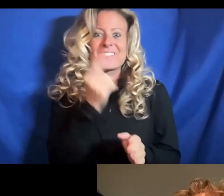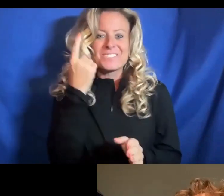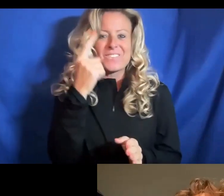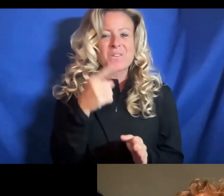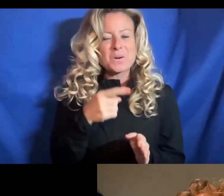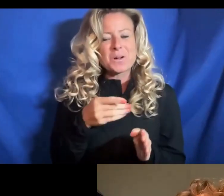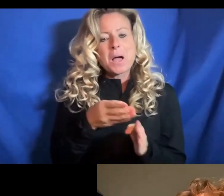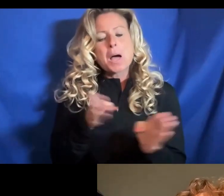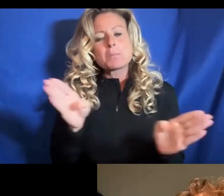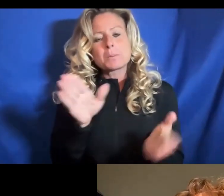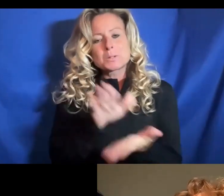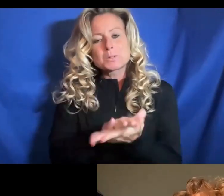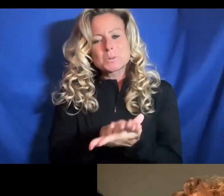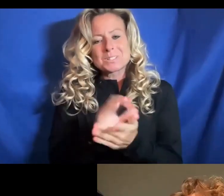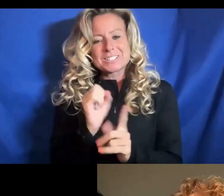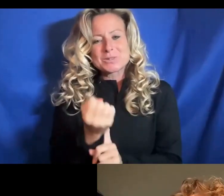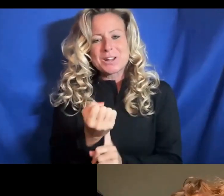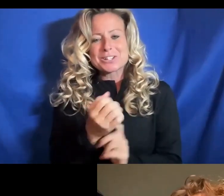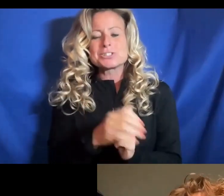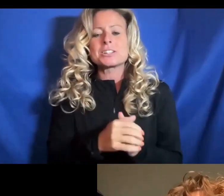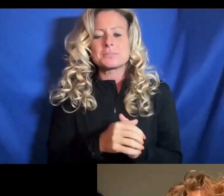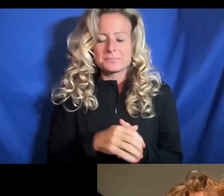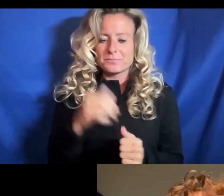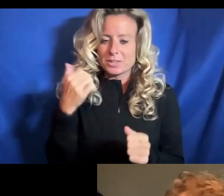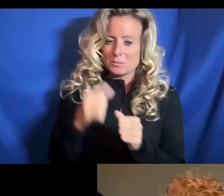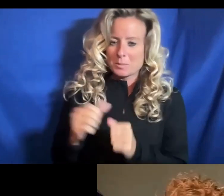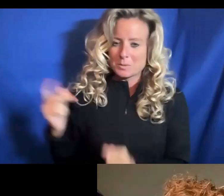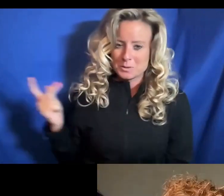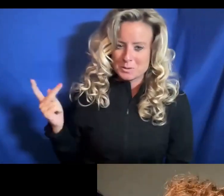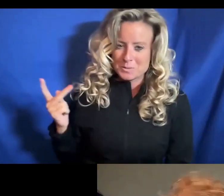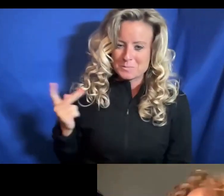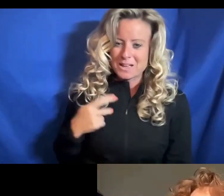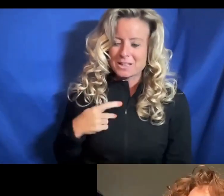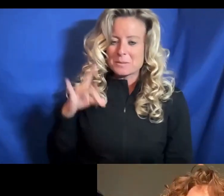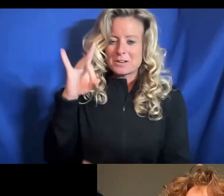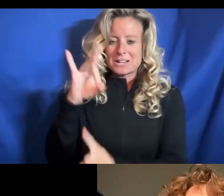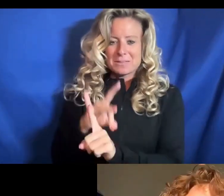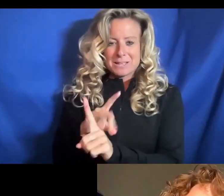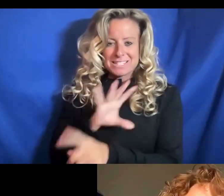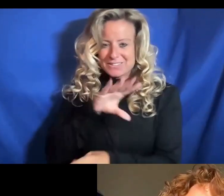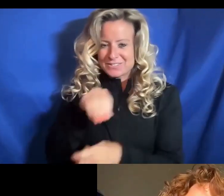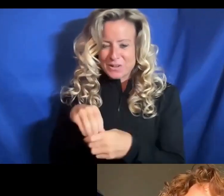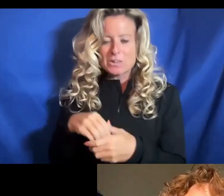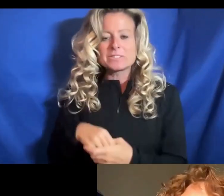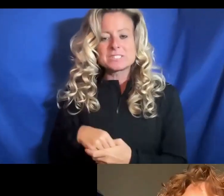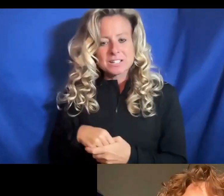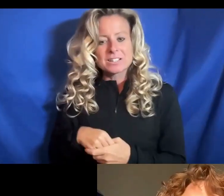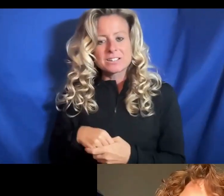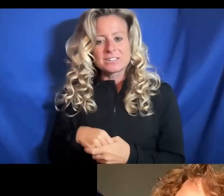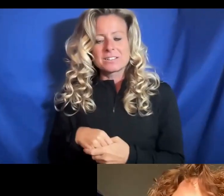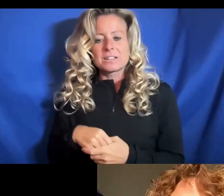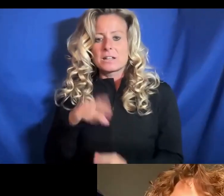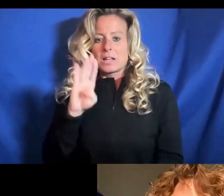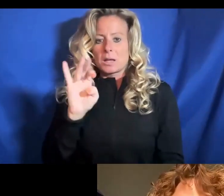setting. So I remember me and my partner about 8 months into everything getting a bill for all of our sales tax on all